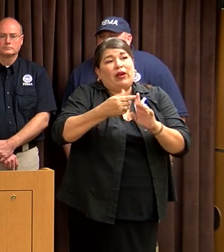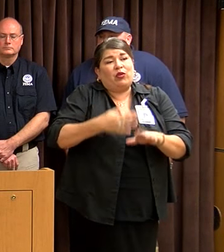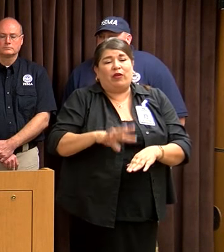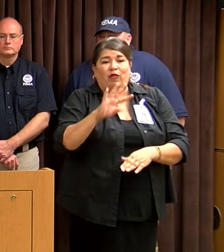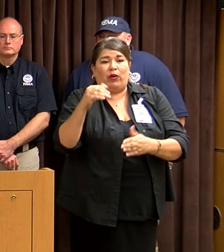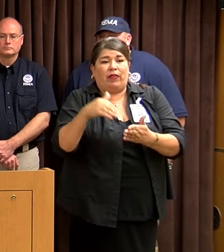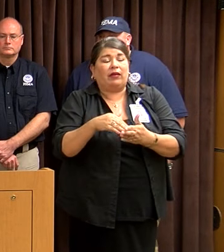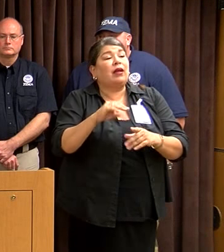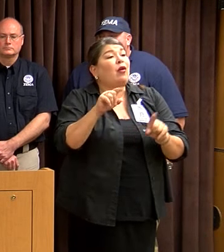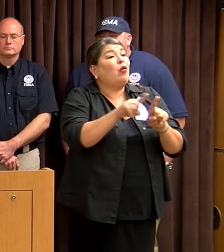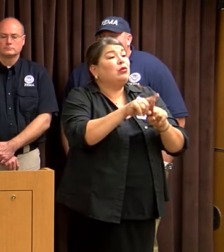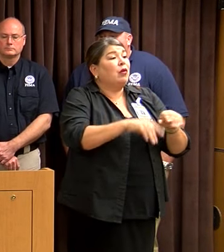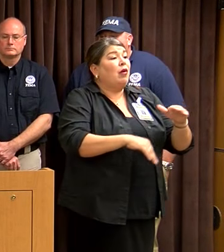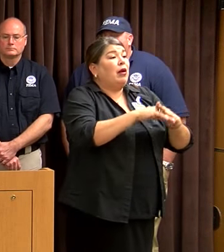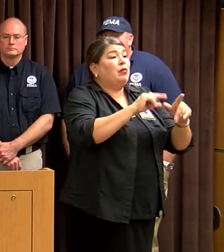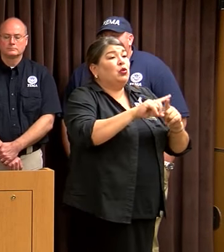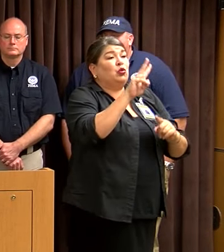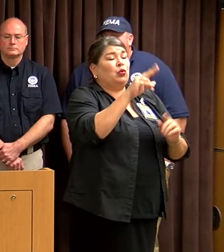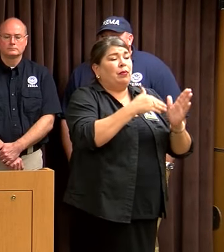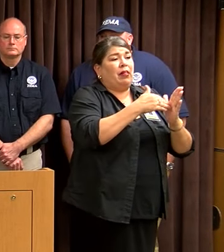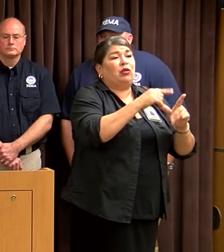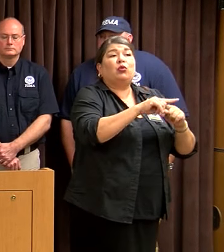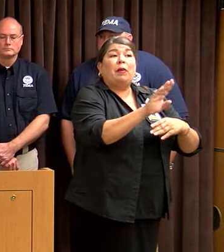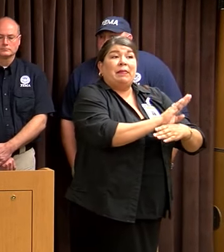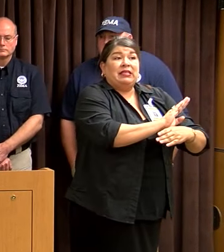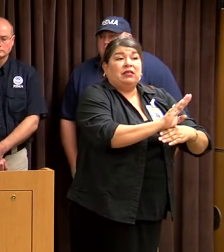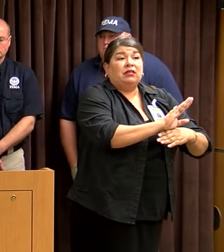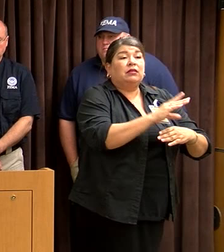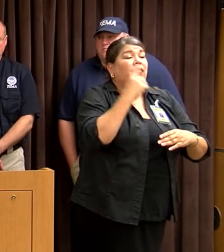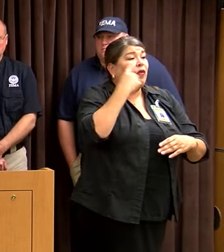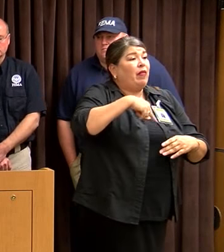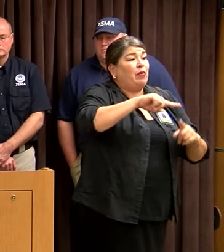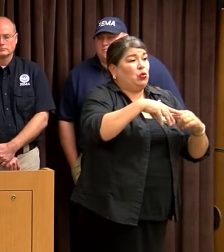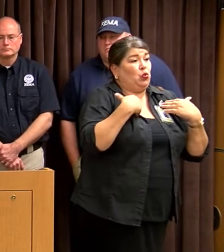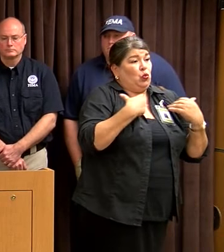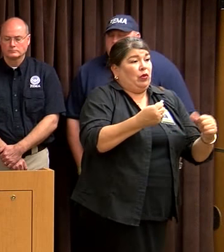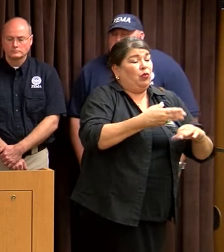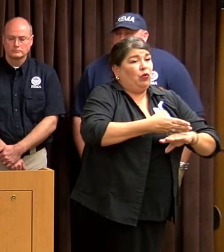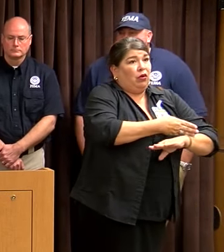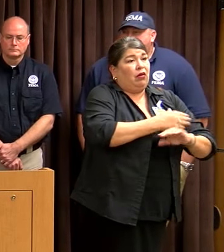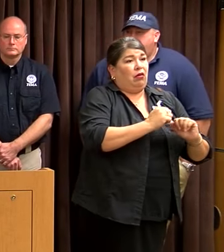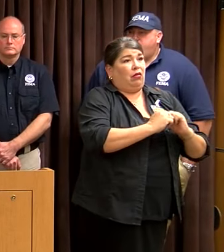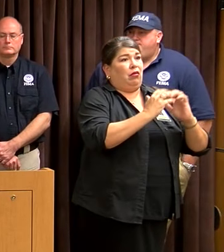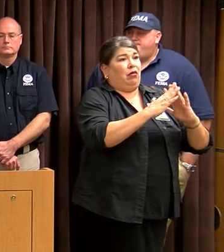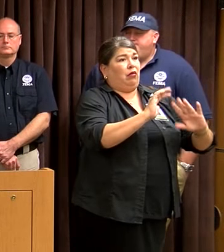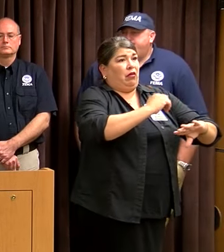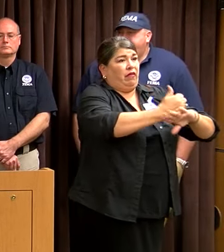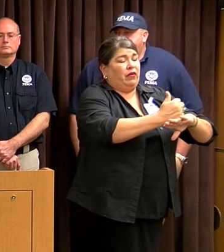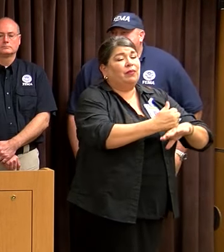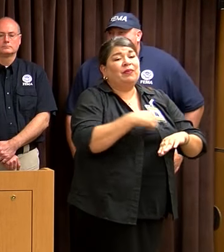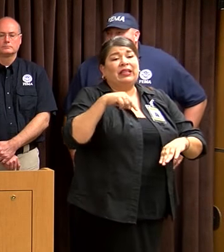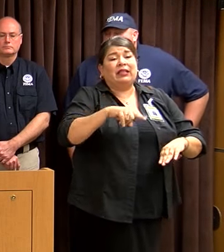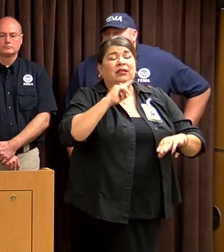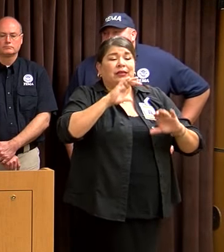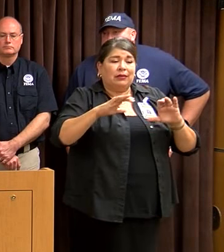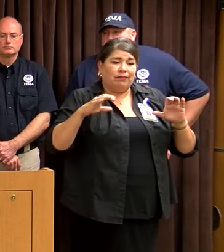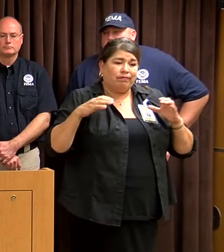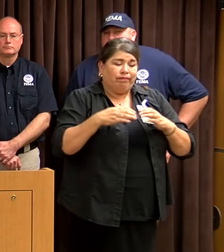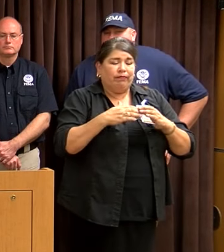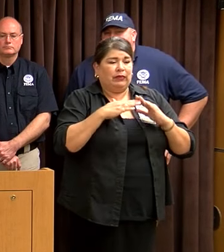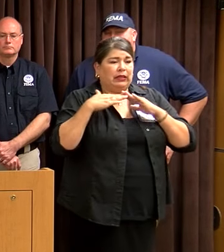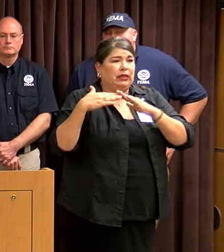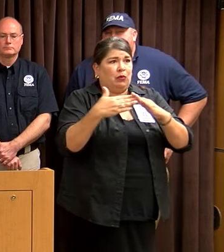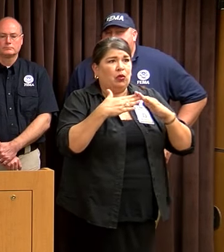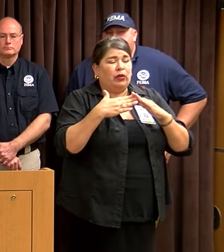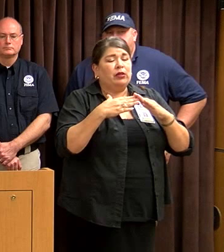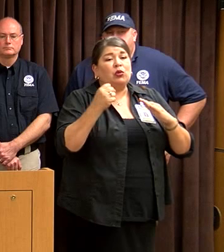for businesses to begin to recover. And that's what this is about. This is a community, tight-knit community event. So